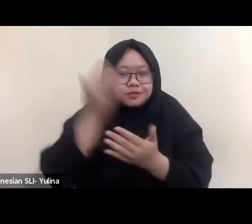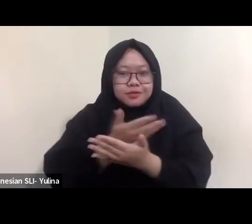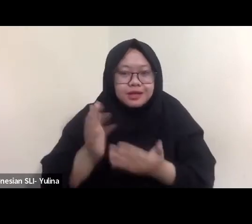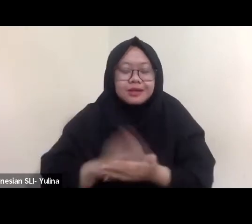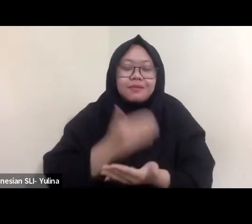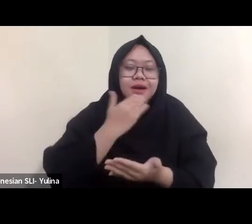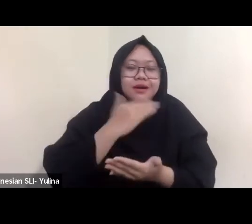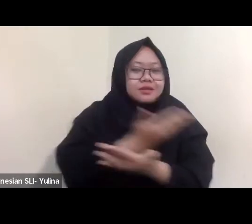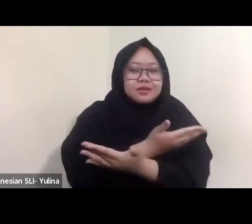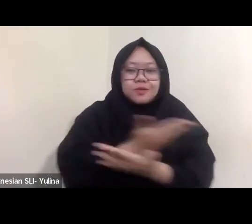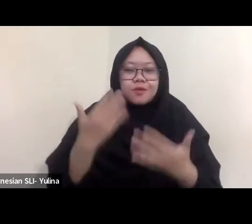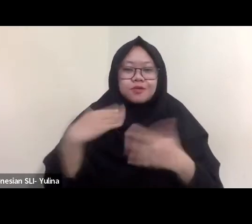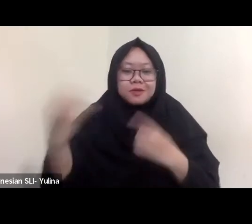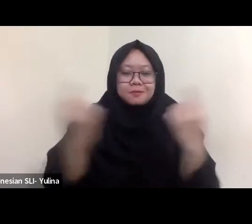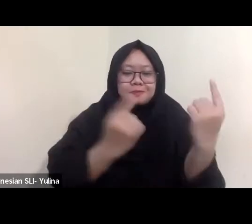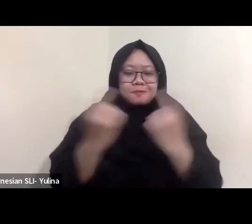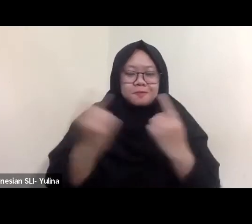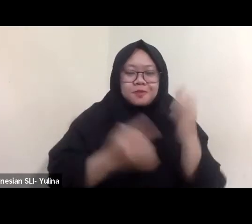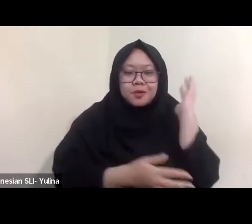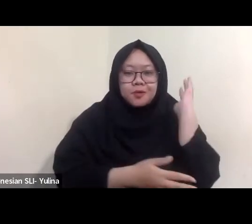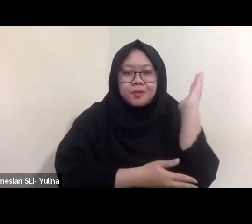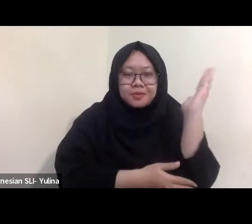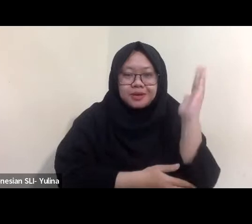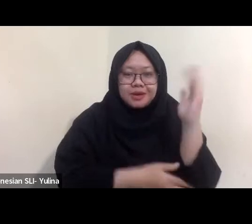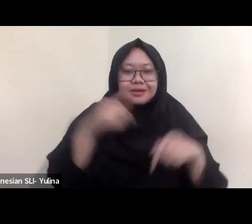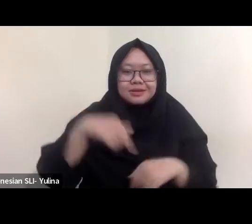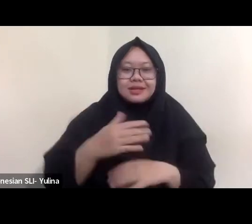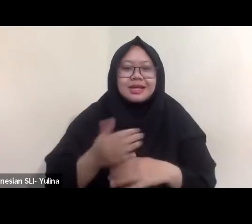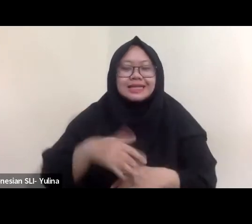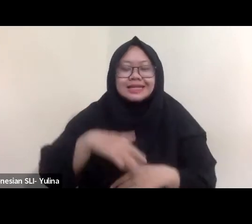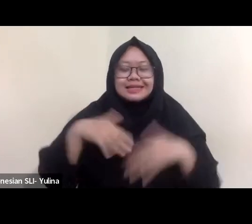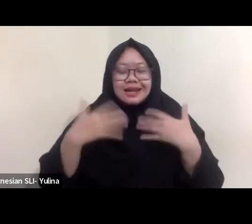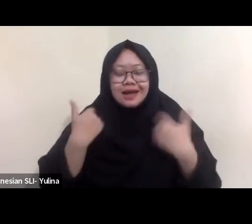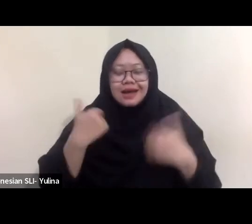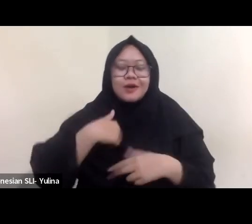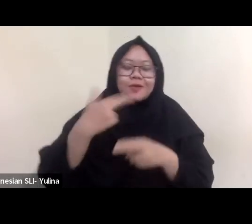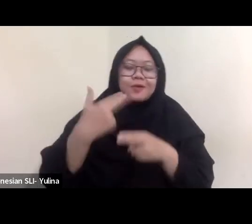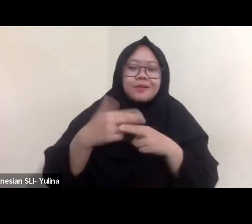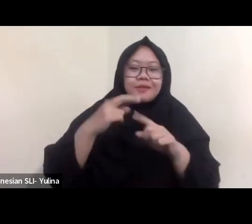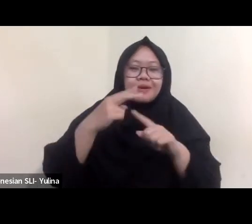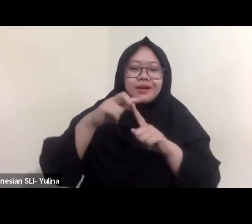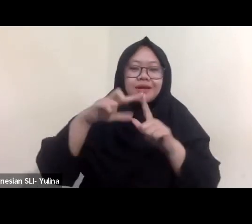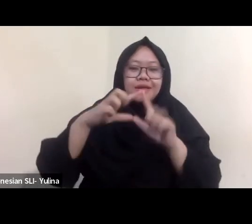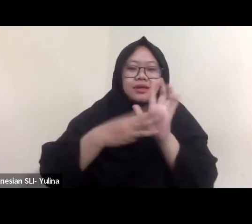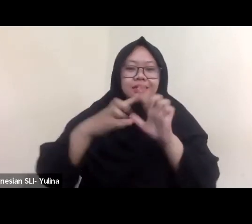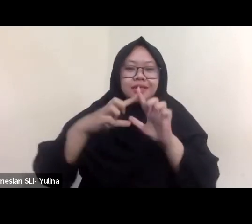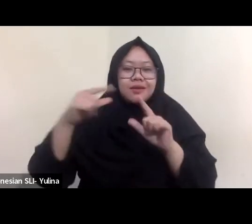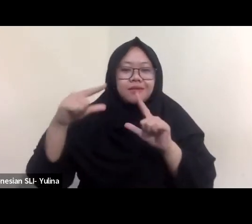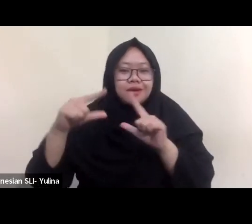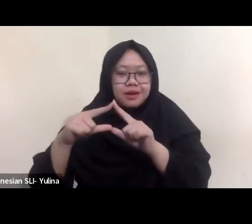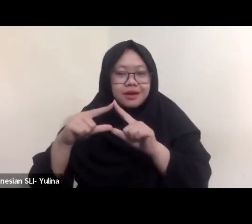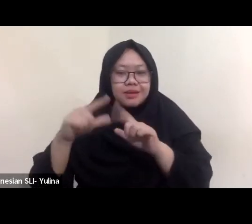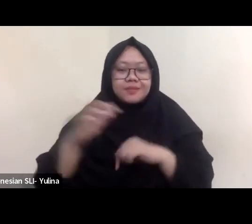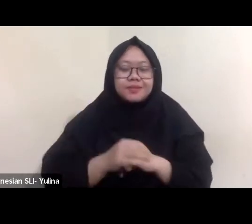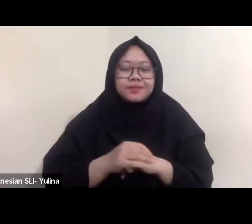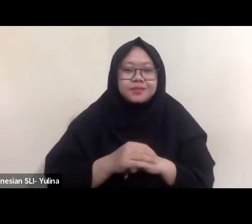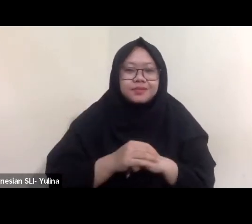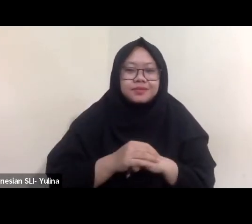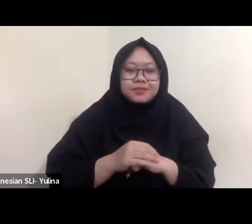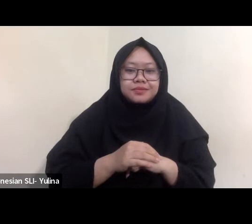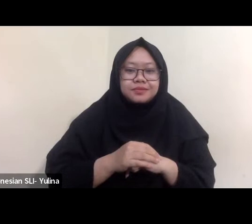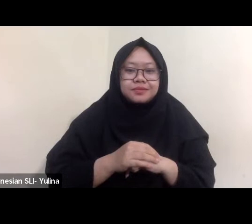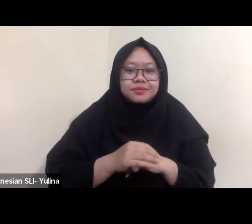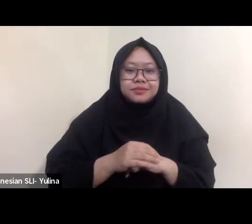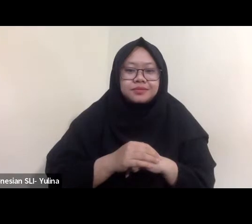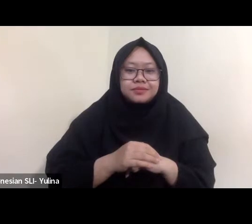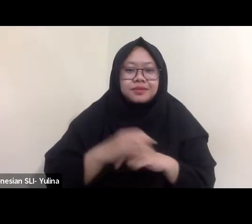this webinar today. Pleasure to have you online with us. My name is Tamara, and I'm the Regional External Communication Senior Officer for Save the